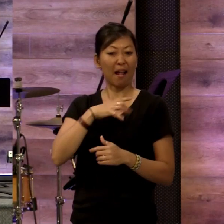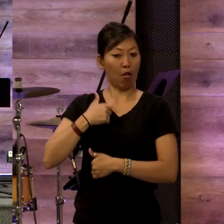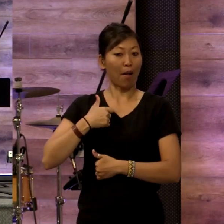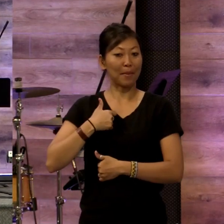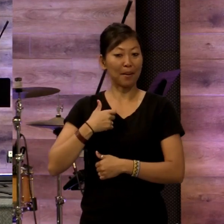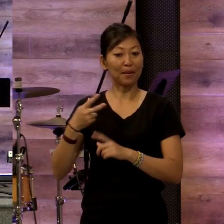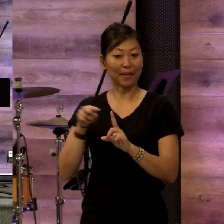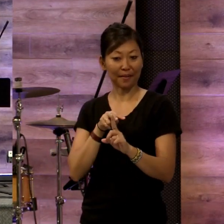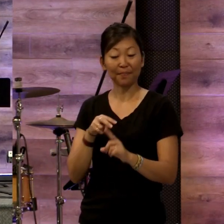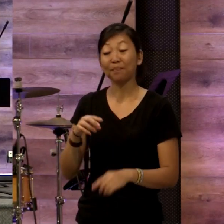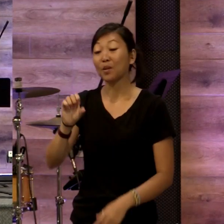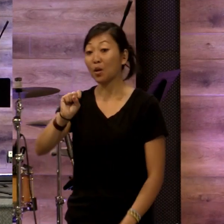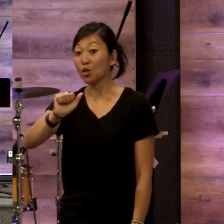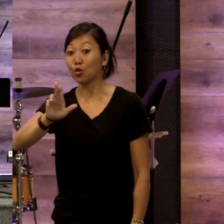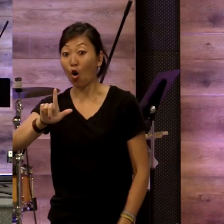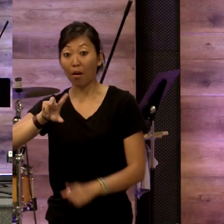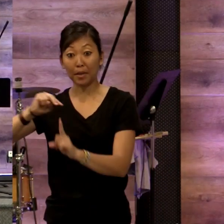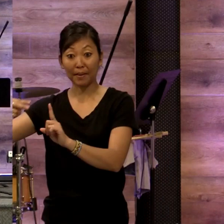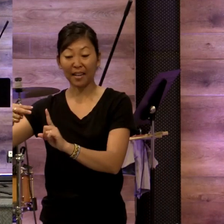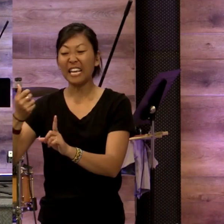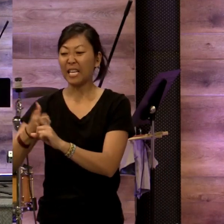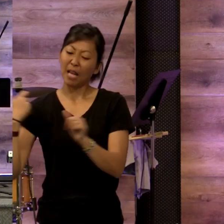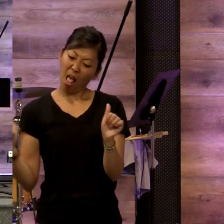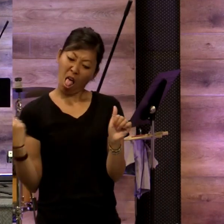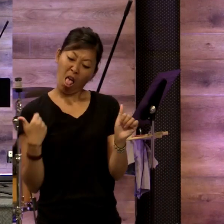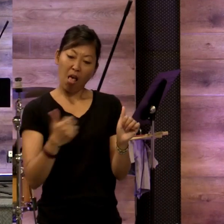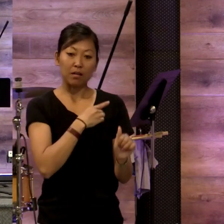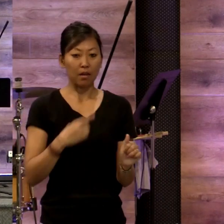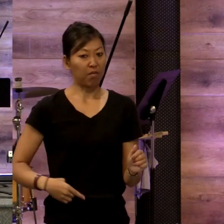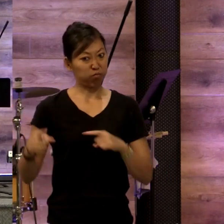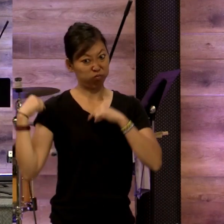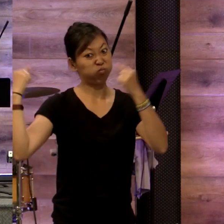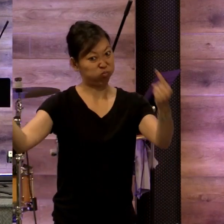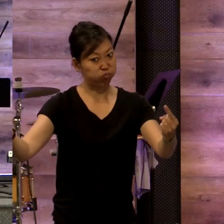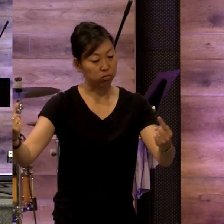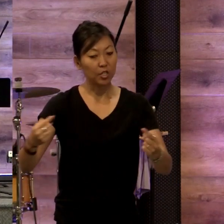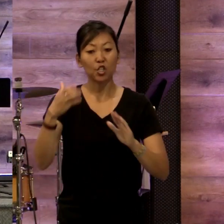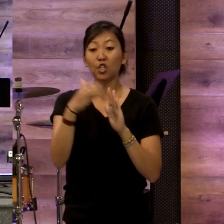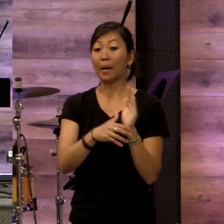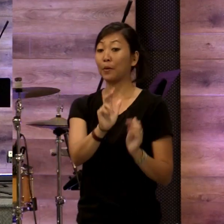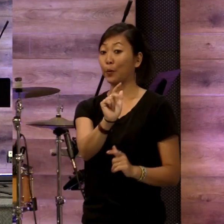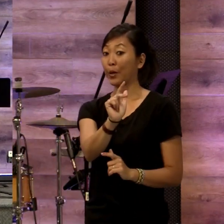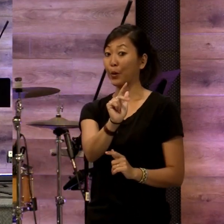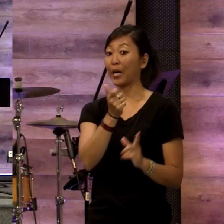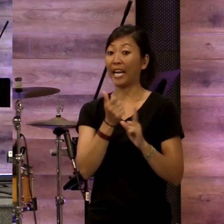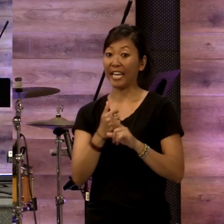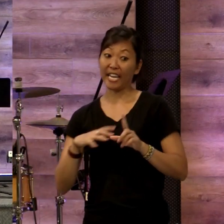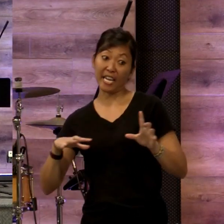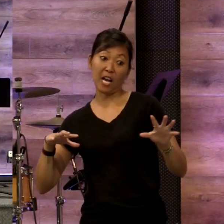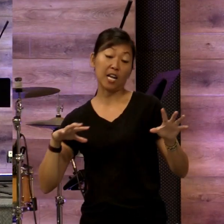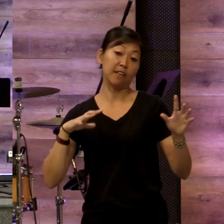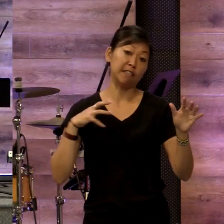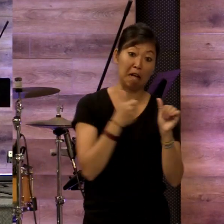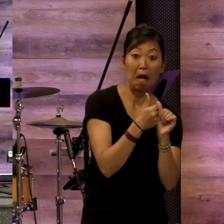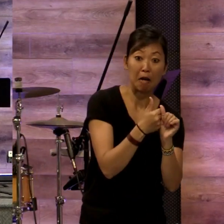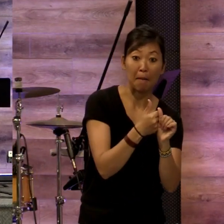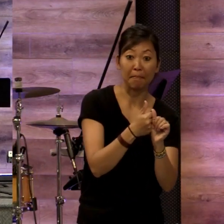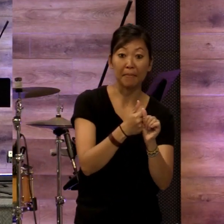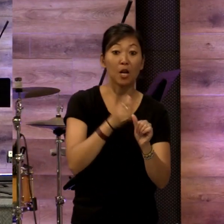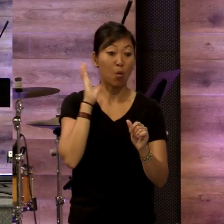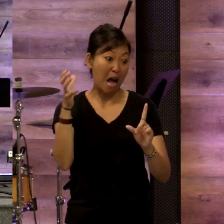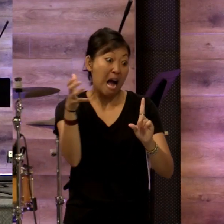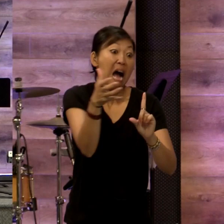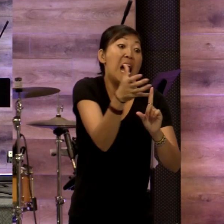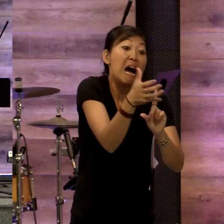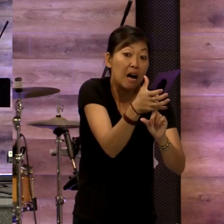Saul's perspective, he's been pursuing David for a while now. In chapter 23, he overtook David and he was about to capture him